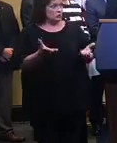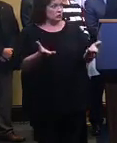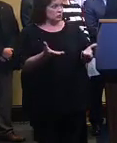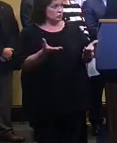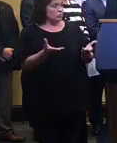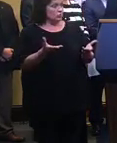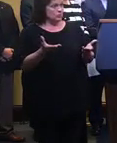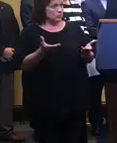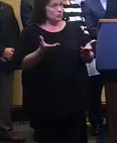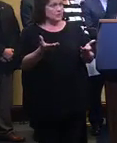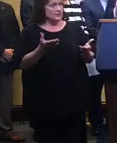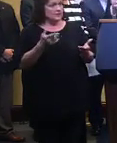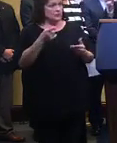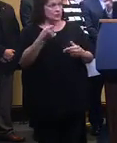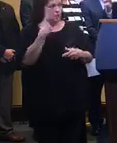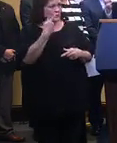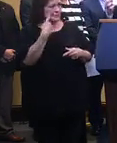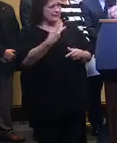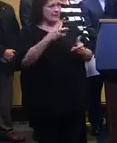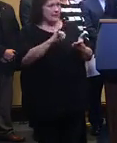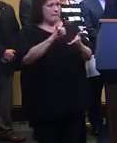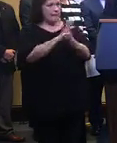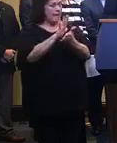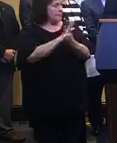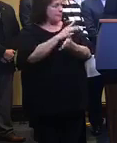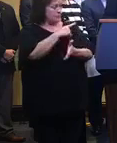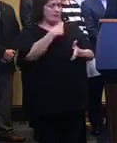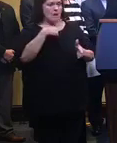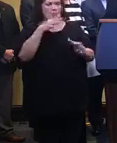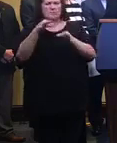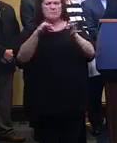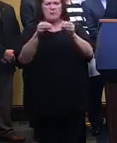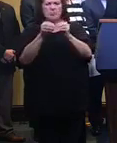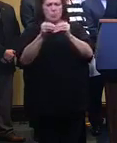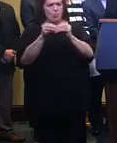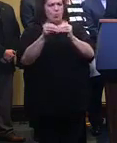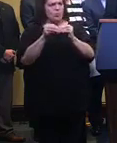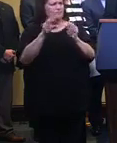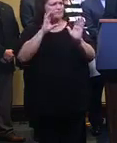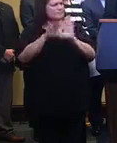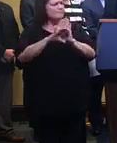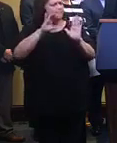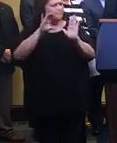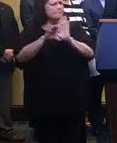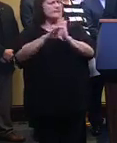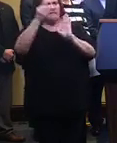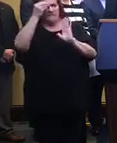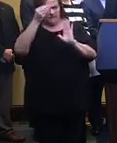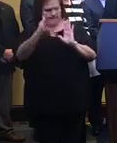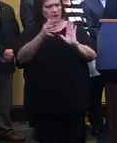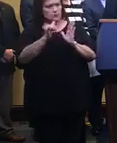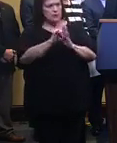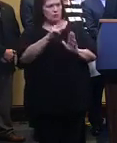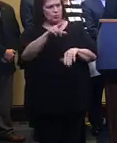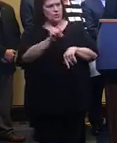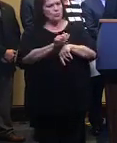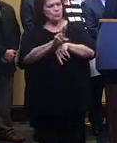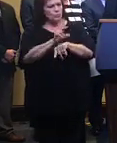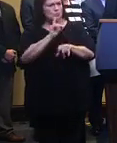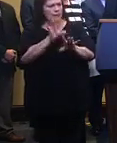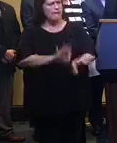got a bit of a PowerPoint that looks kind of like that. I'll walk through that a little bit. It's got some imagery and some information I think it's really